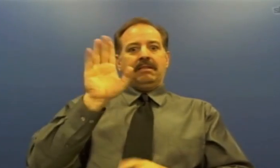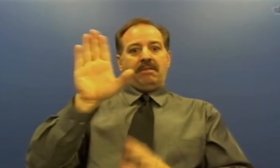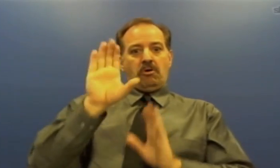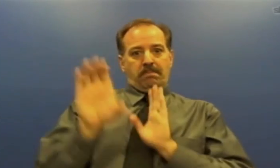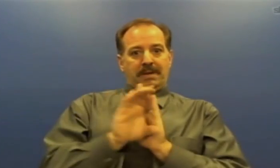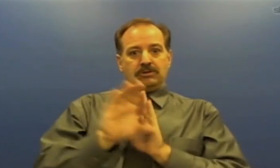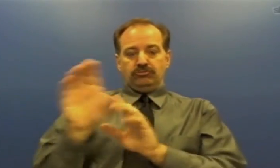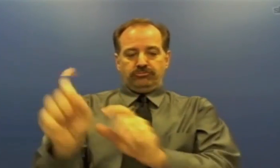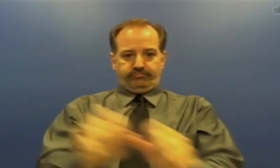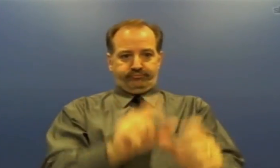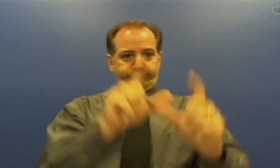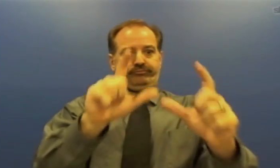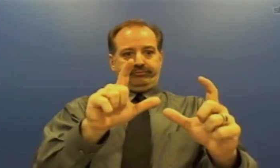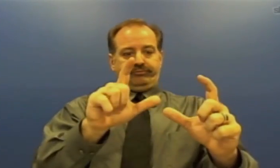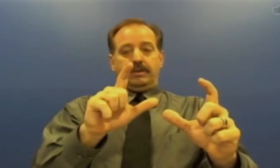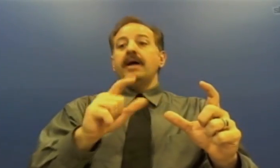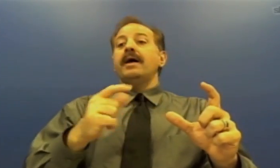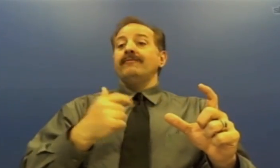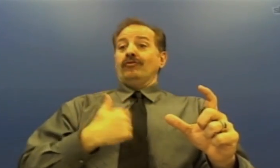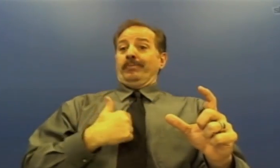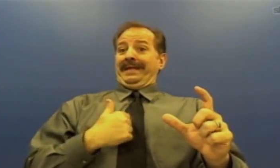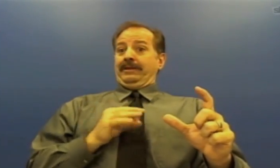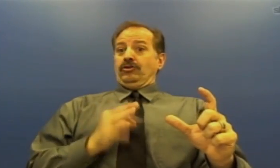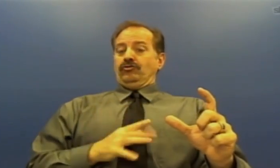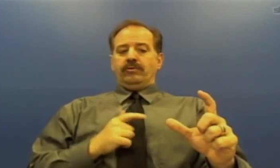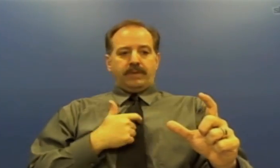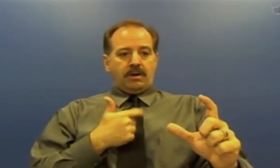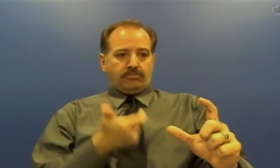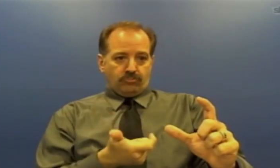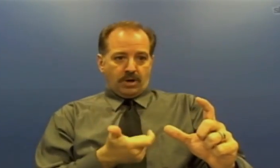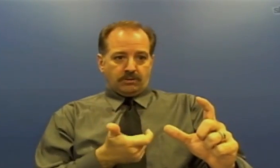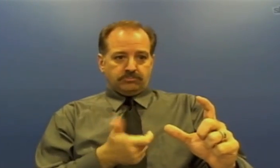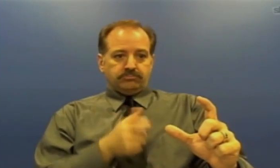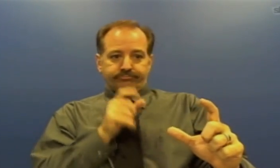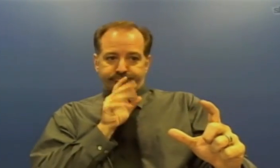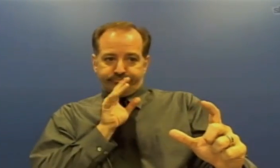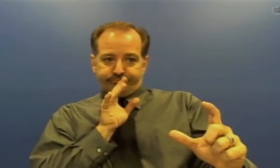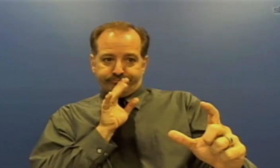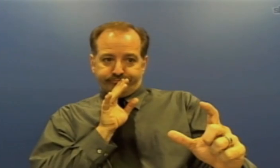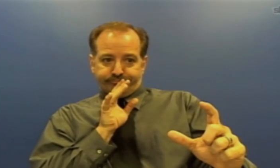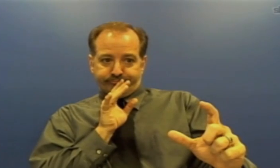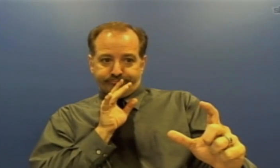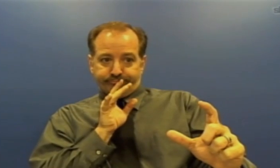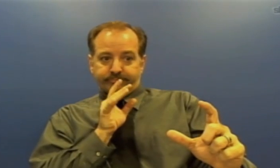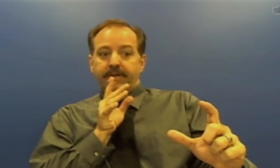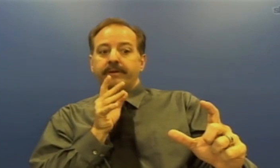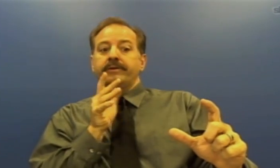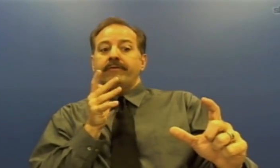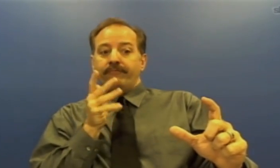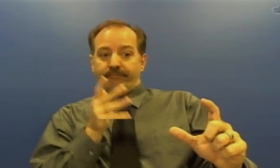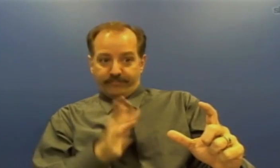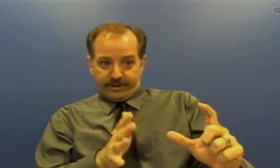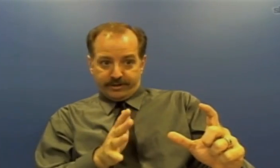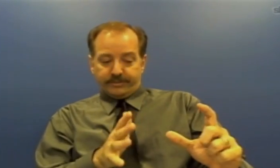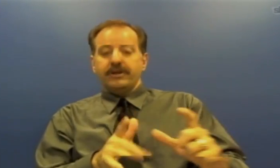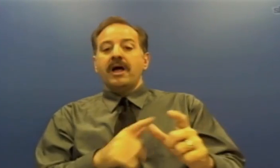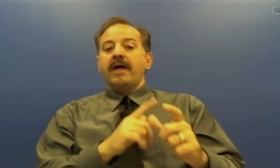the primary video feed, and they would be able to communicate their question. And then, of course, I, as the interpreter, would voice that into